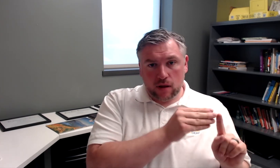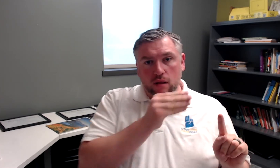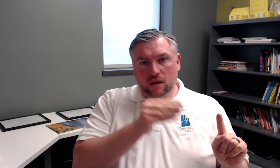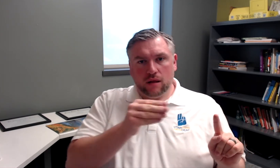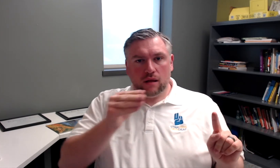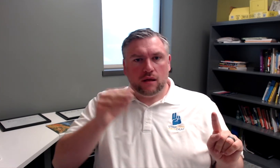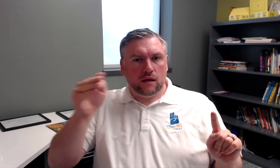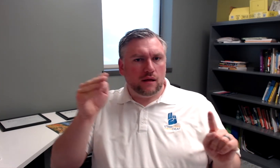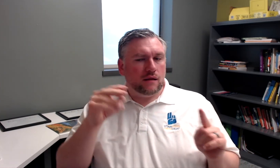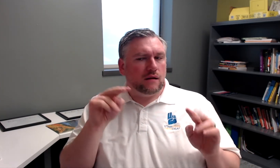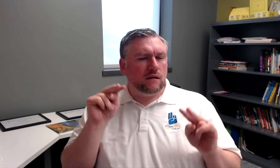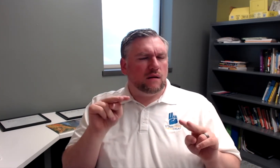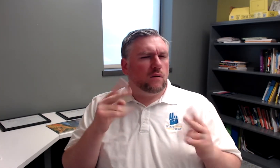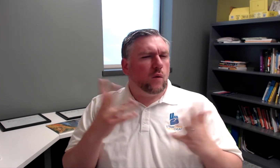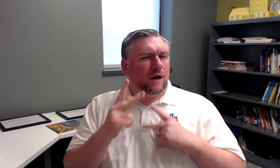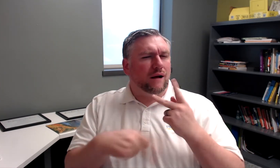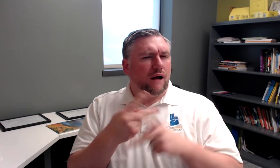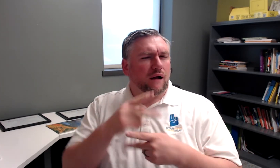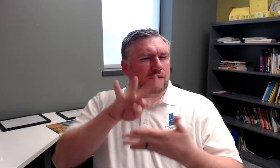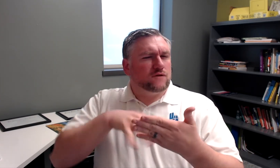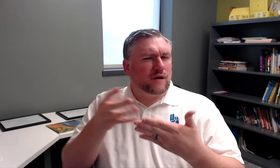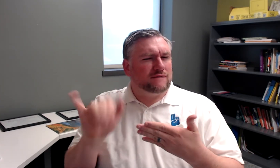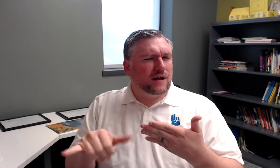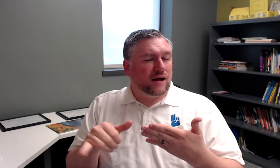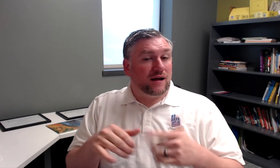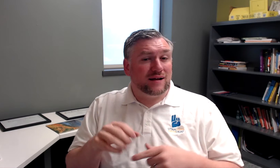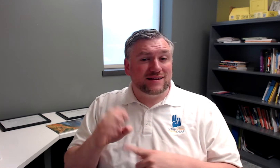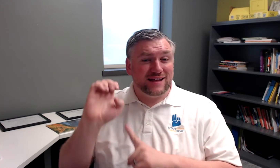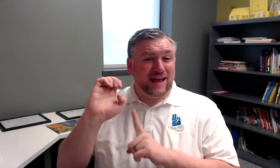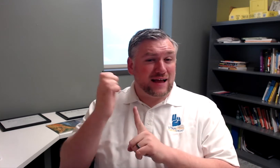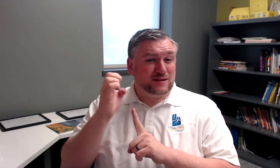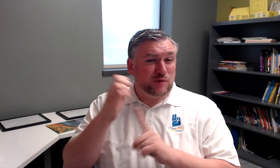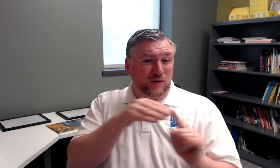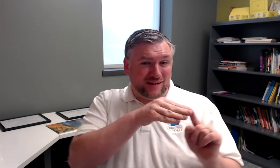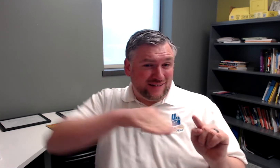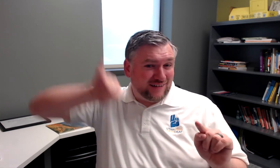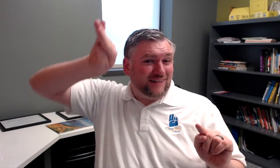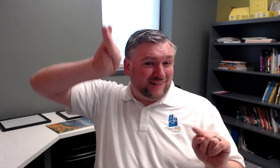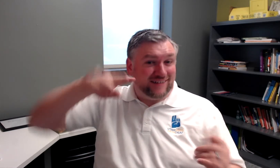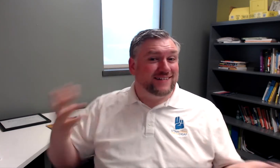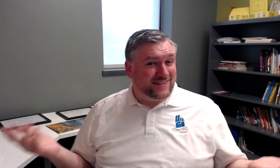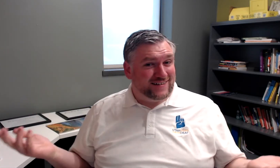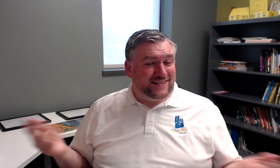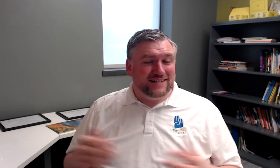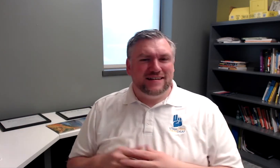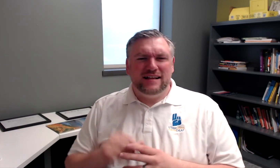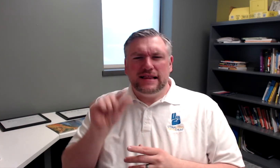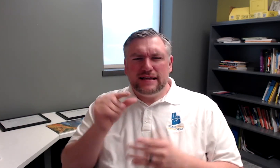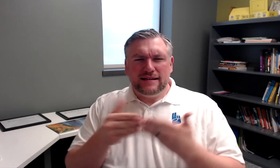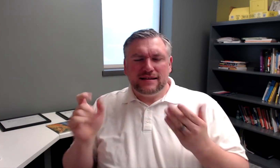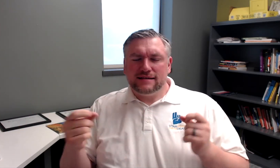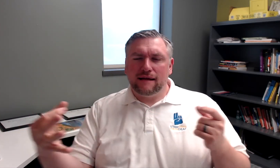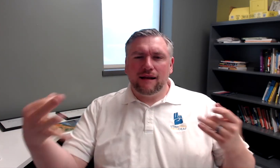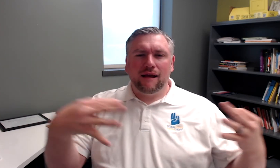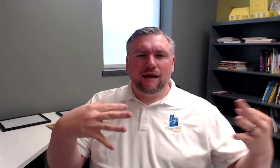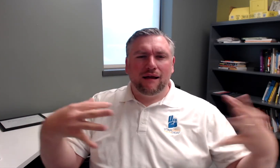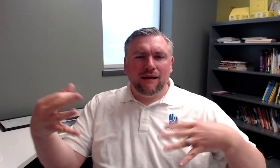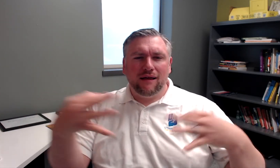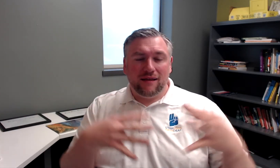has that many people and then you see it grow, what kind of graph, what kind of growth is that? It's an exponential curve. That's such a little